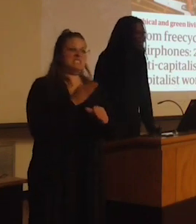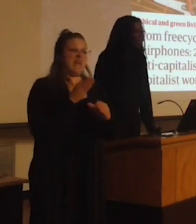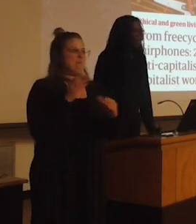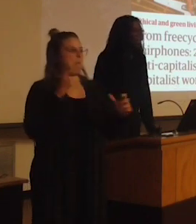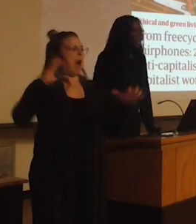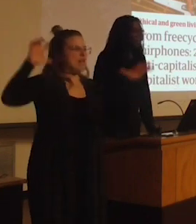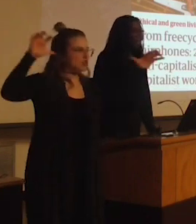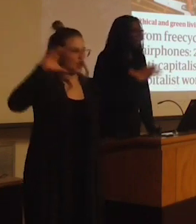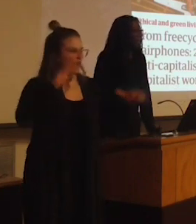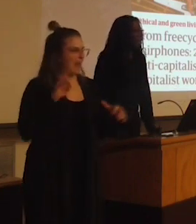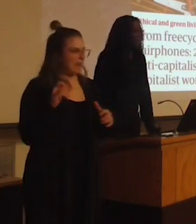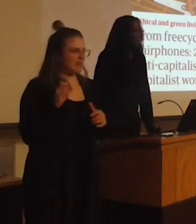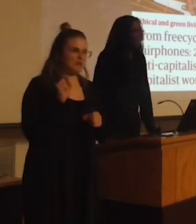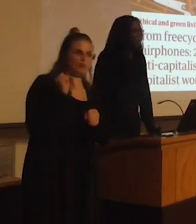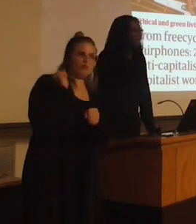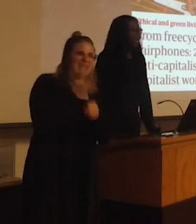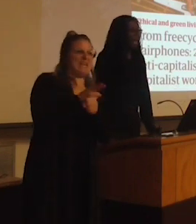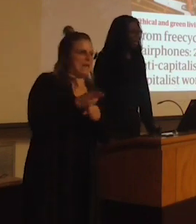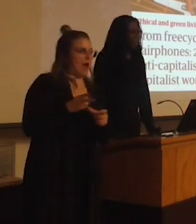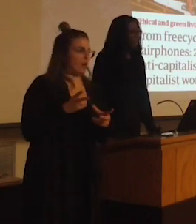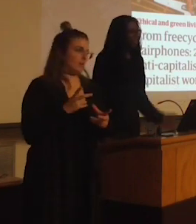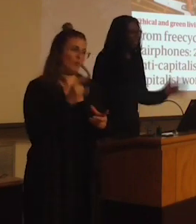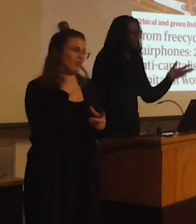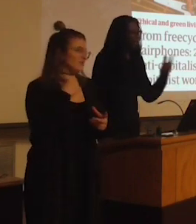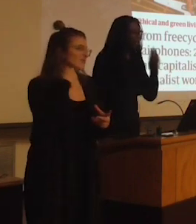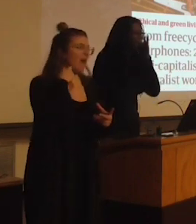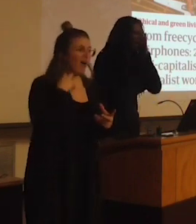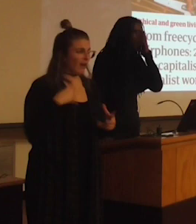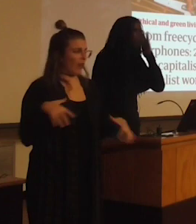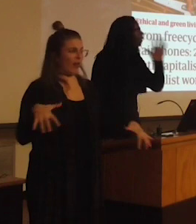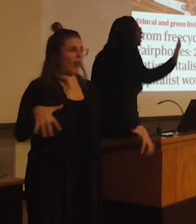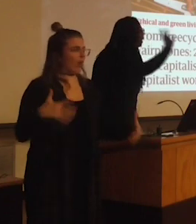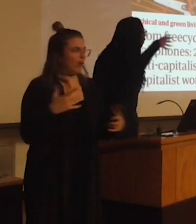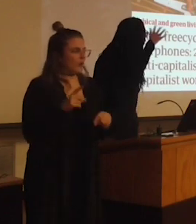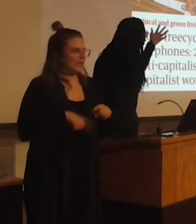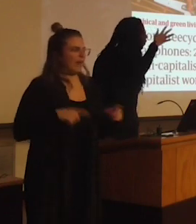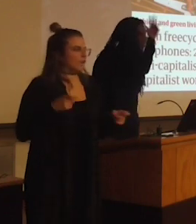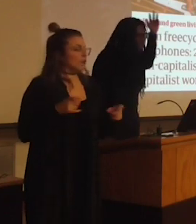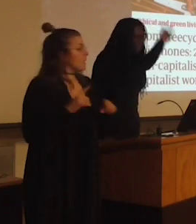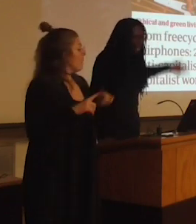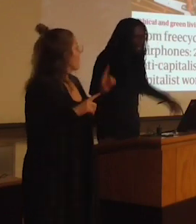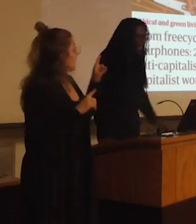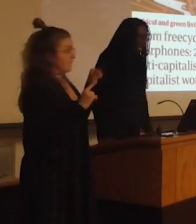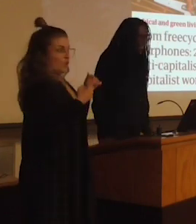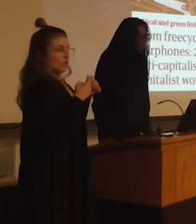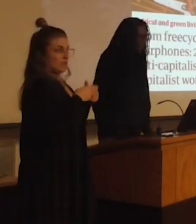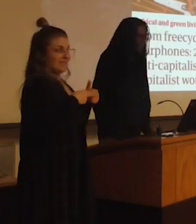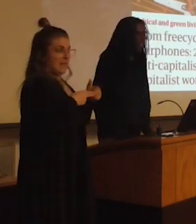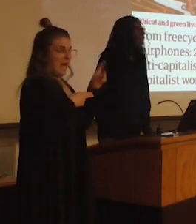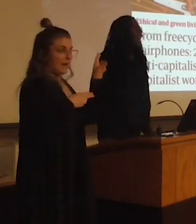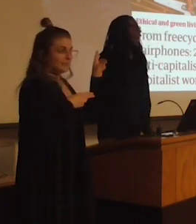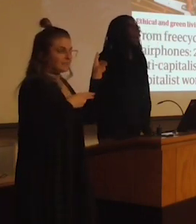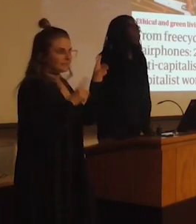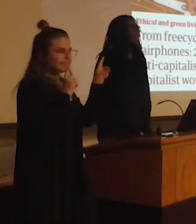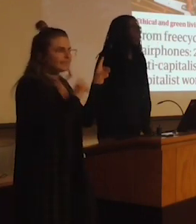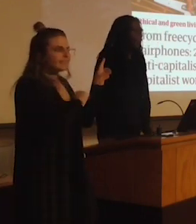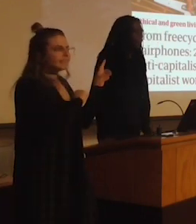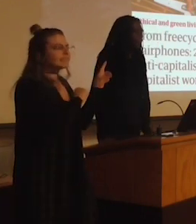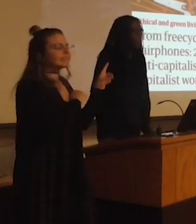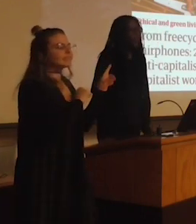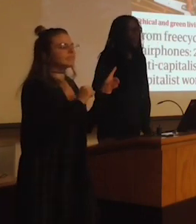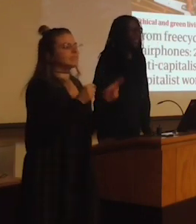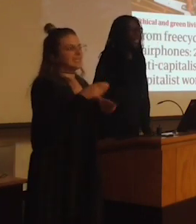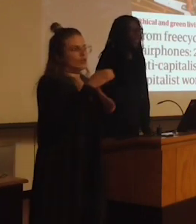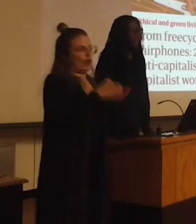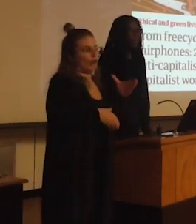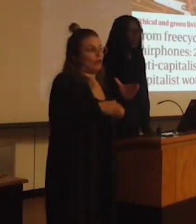monster that, that we're all caught up in? And so we started looking online, and what you see here on this first slide is actually an